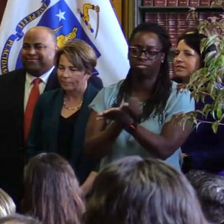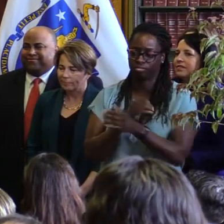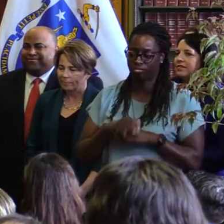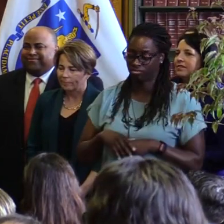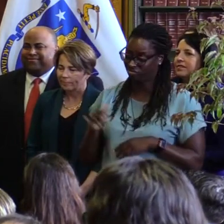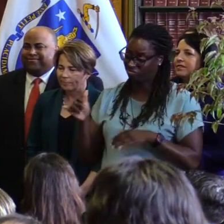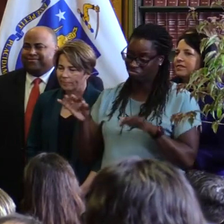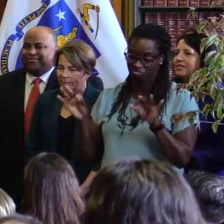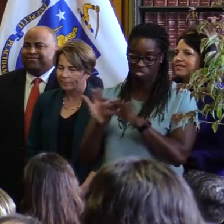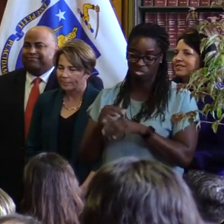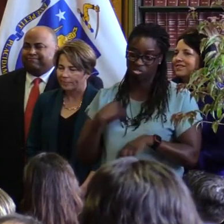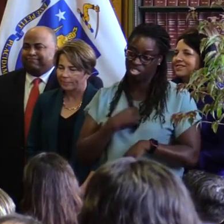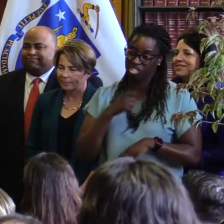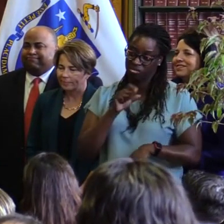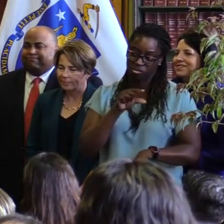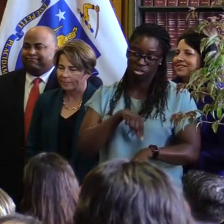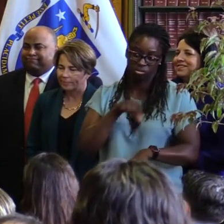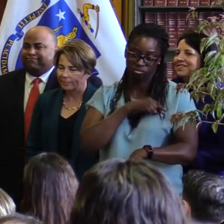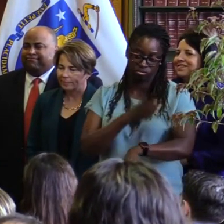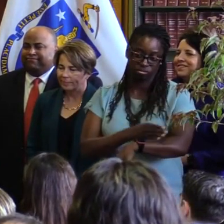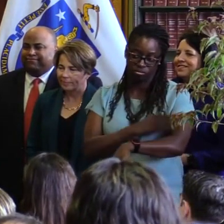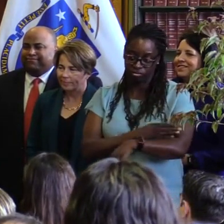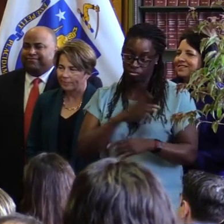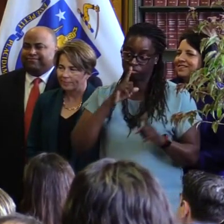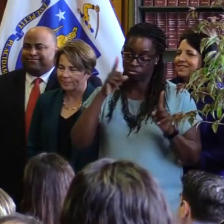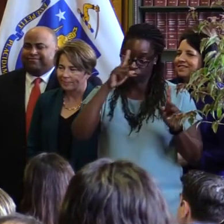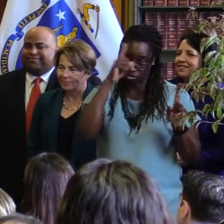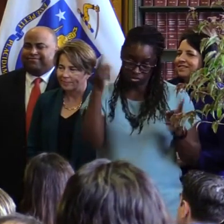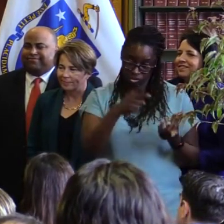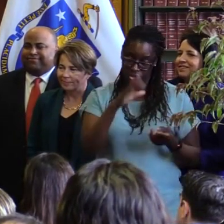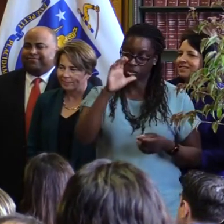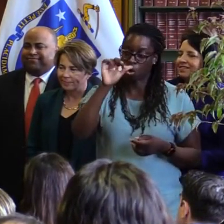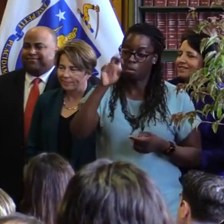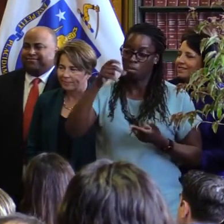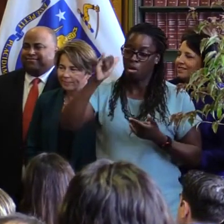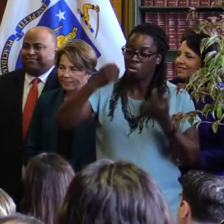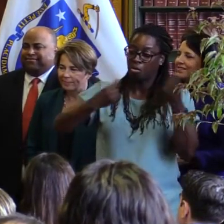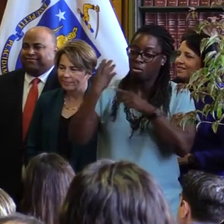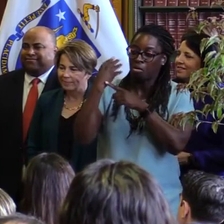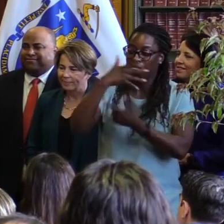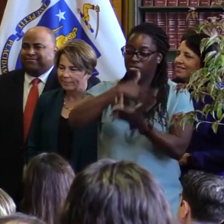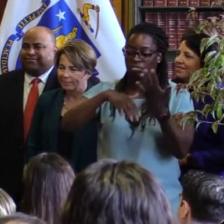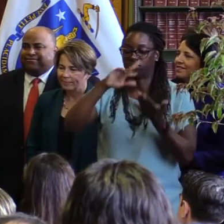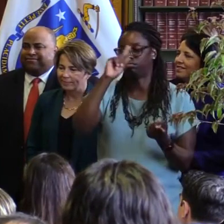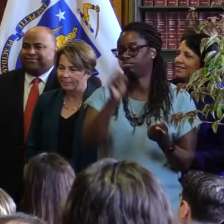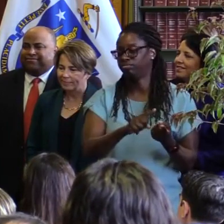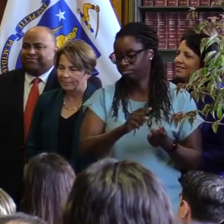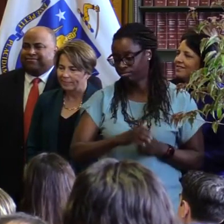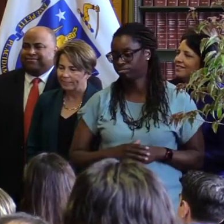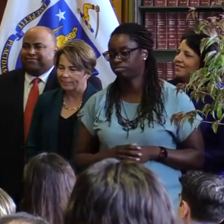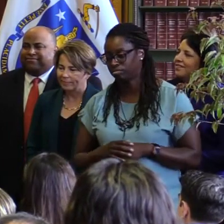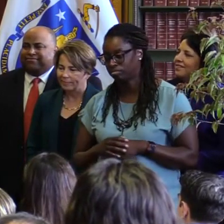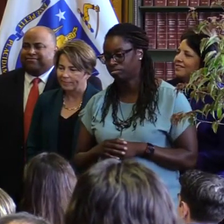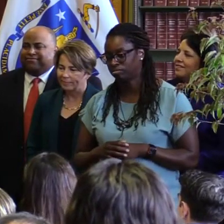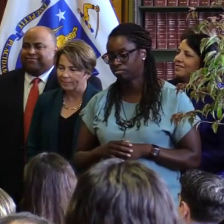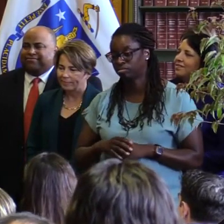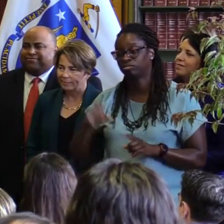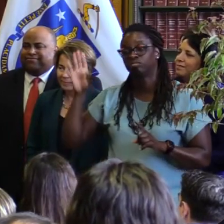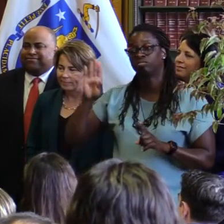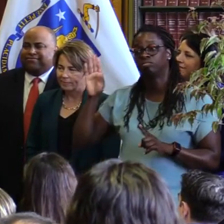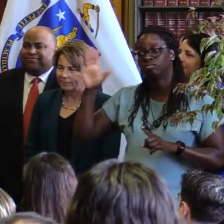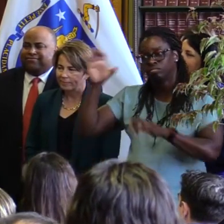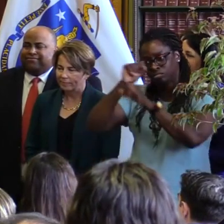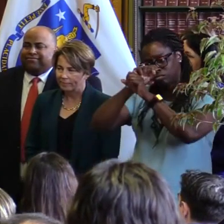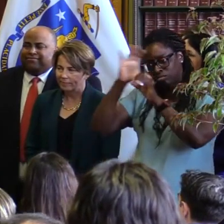decarbonization across our homes, workplaces, and shared spaces. Boston is one of those communities where more than 70% of